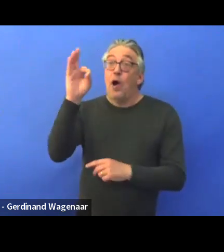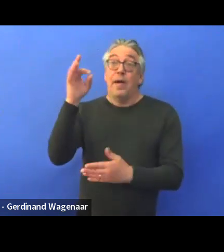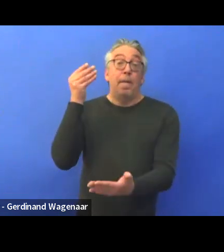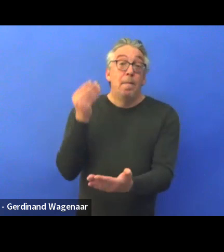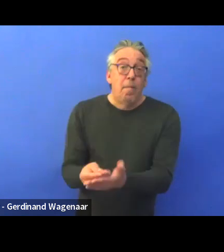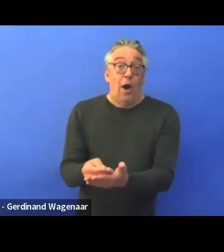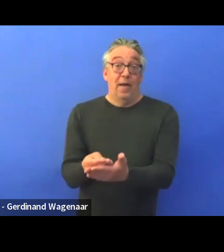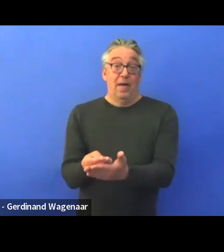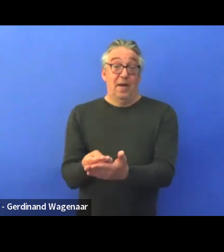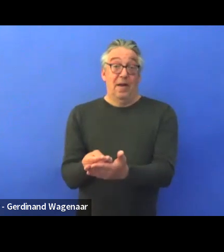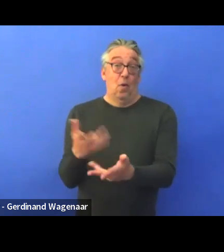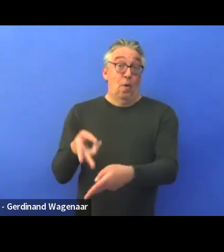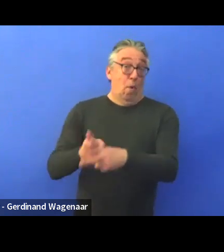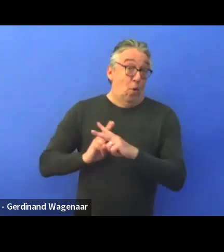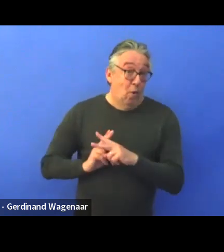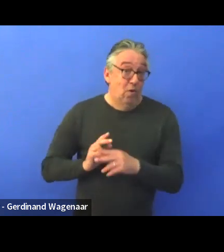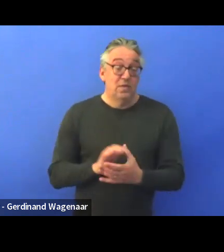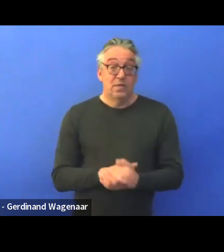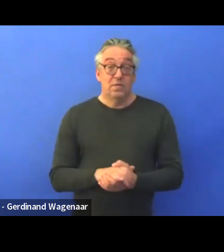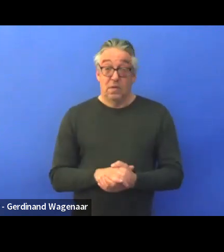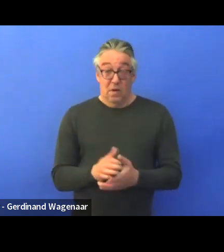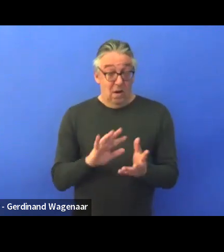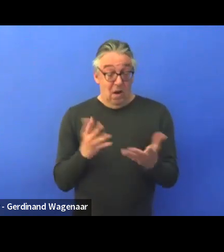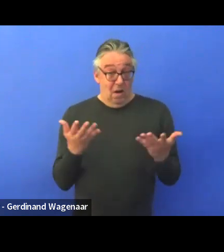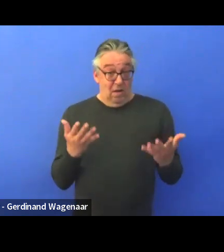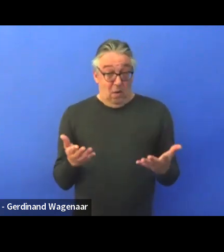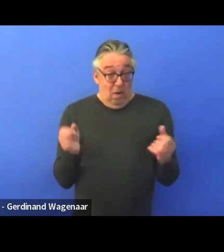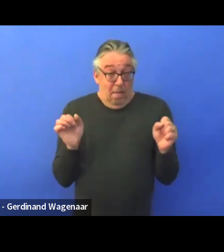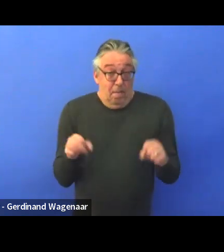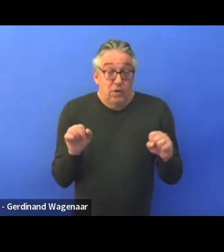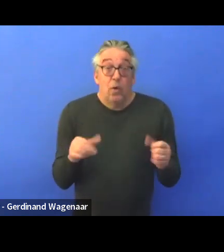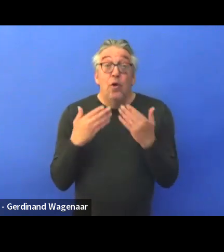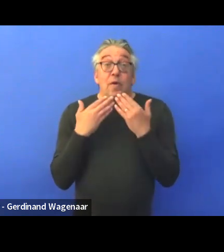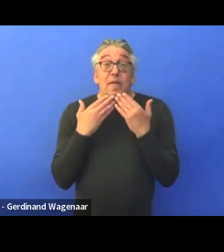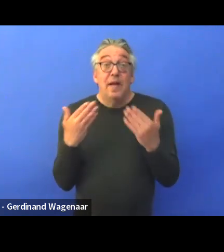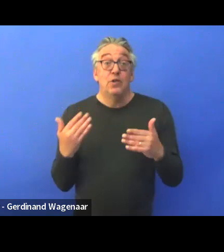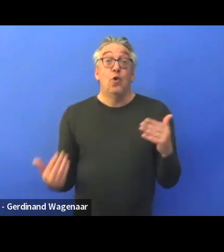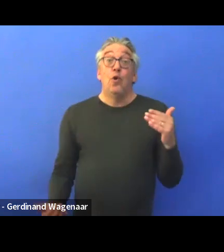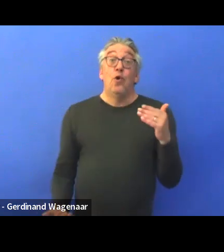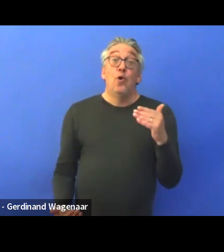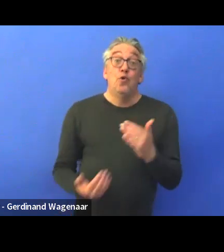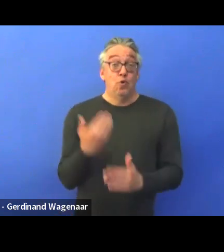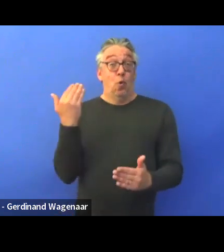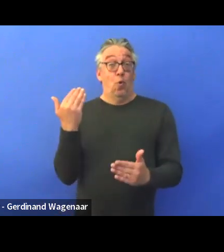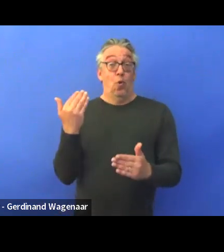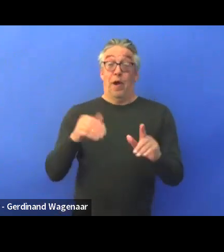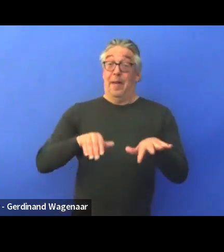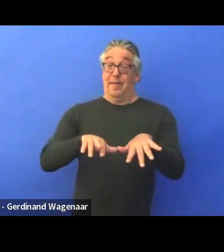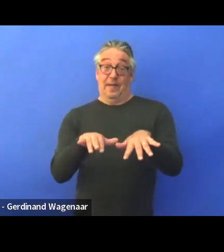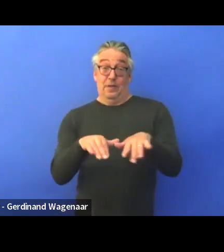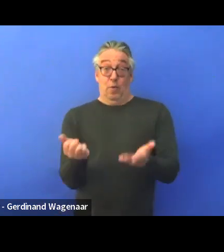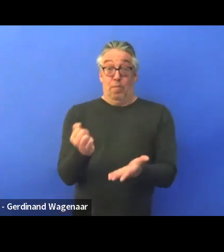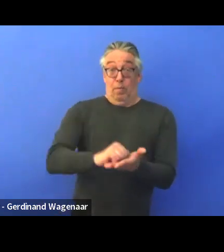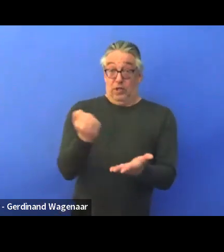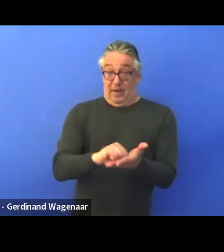So the great news is that this is all possible because of modern digital publishing, and we see this accelerated,